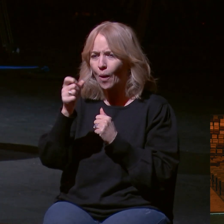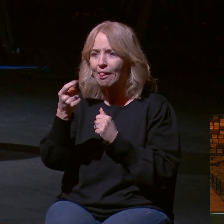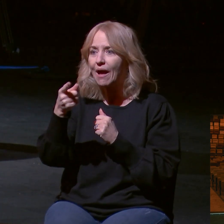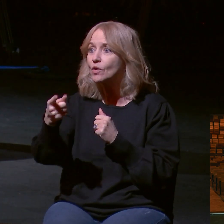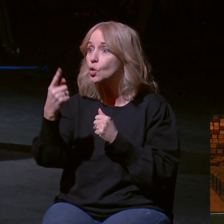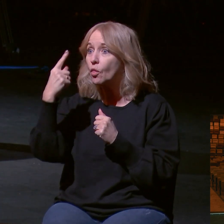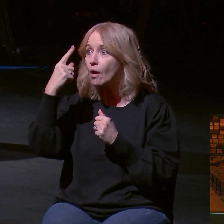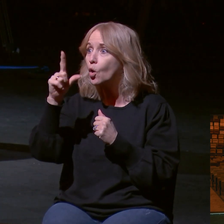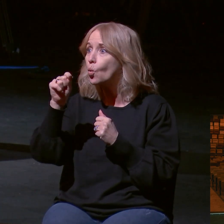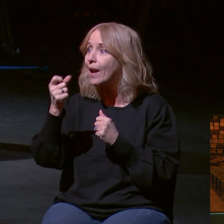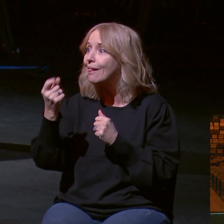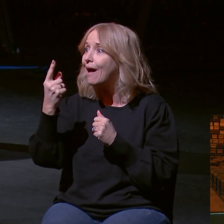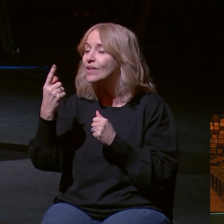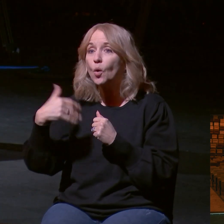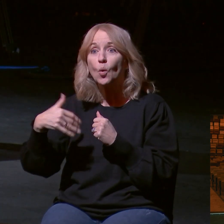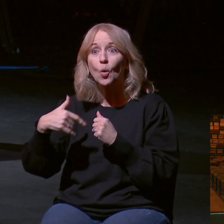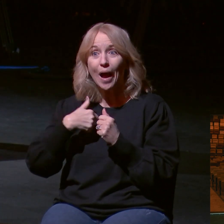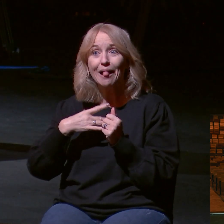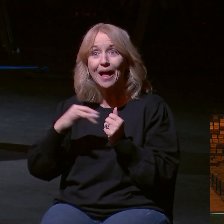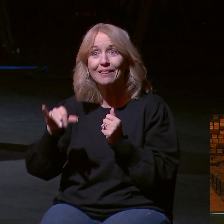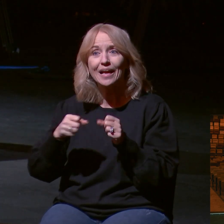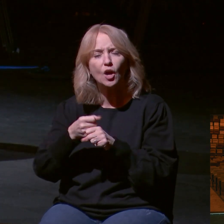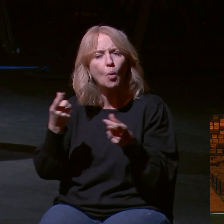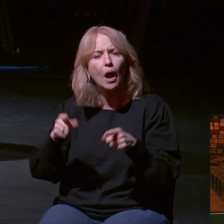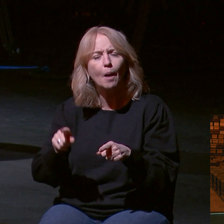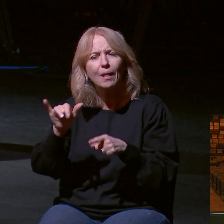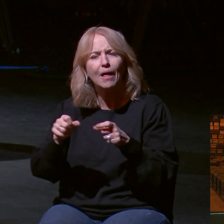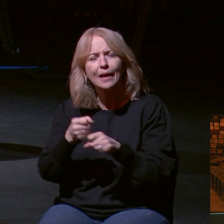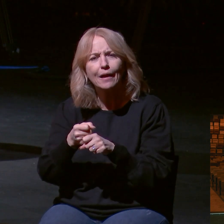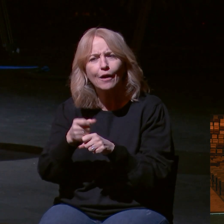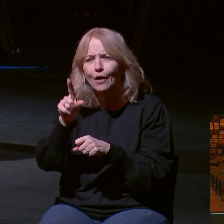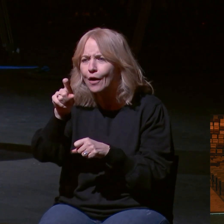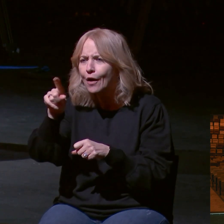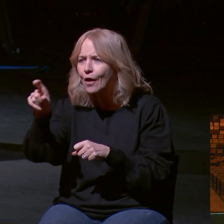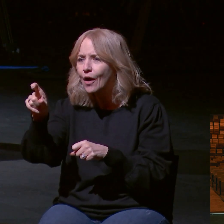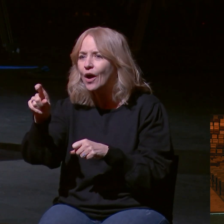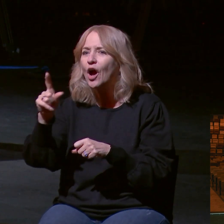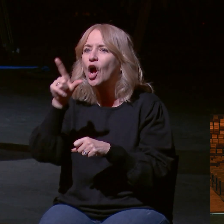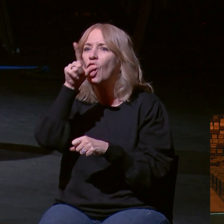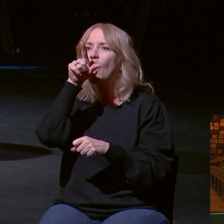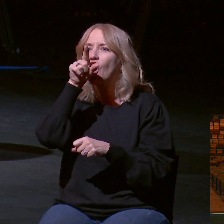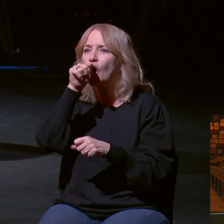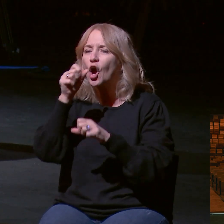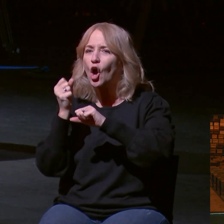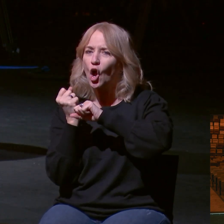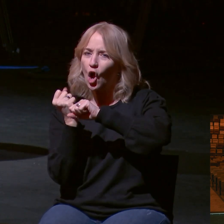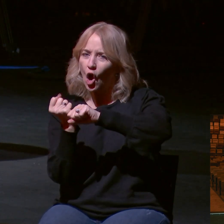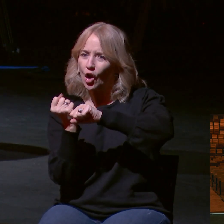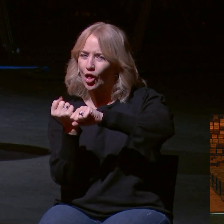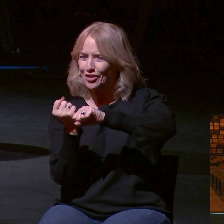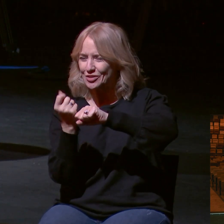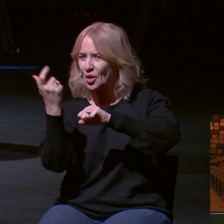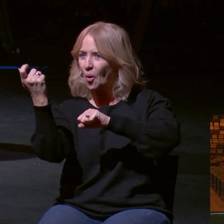memories. You know what happened in 2011? Yeah, your beloved Cardinals last won the World Series. I say